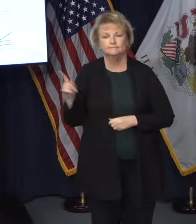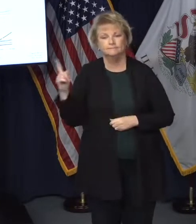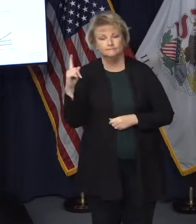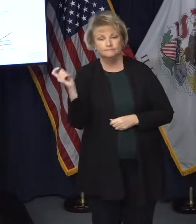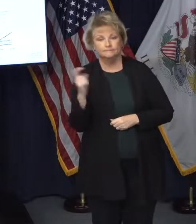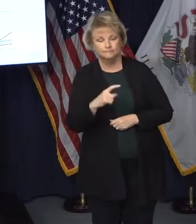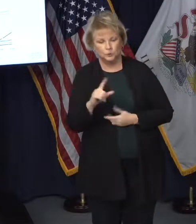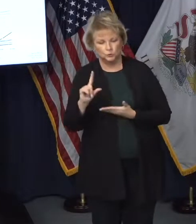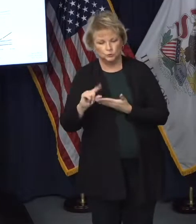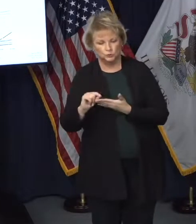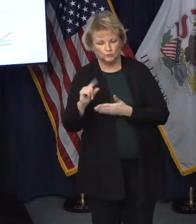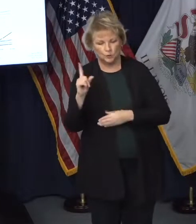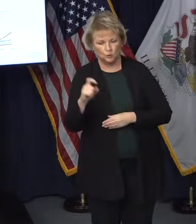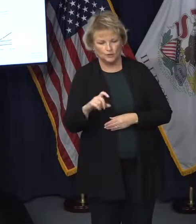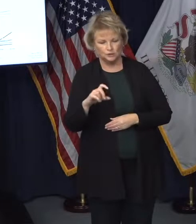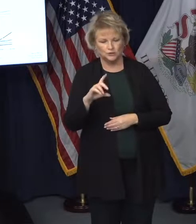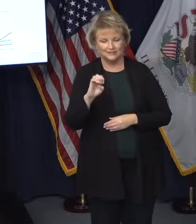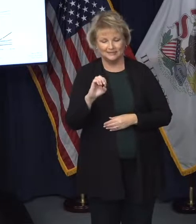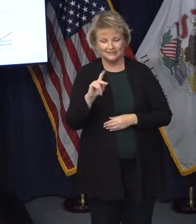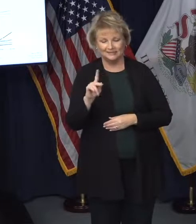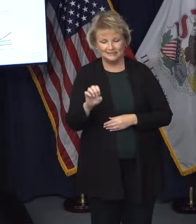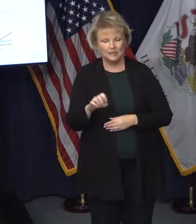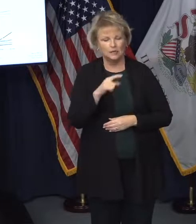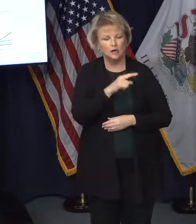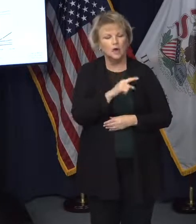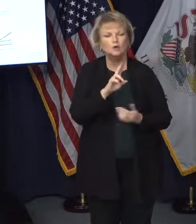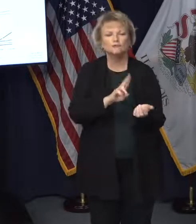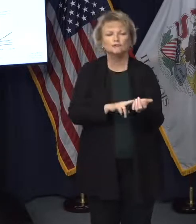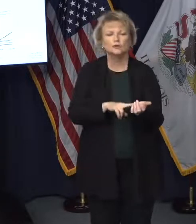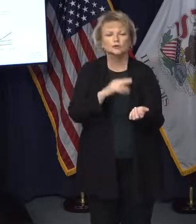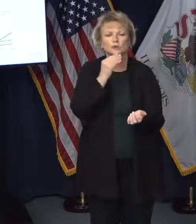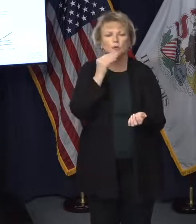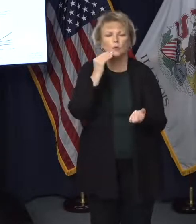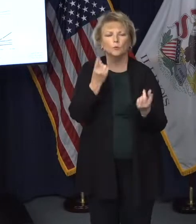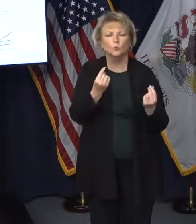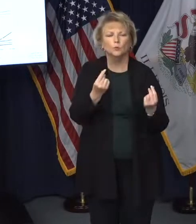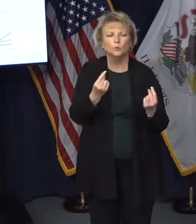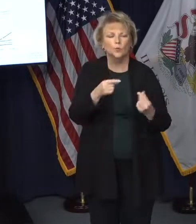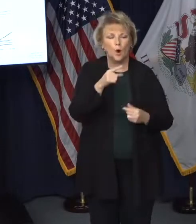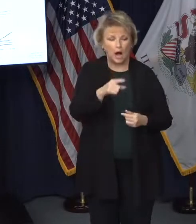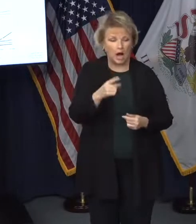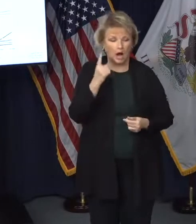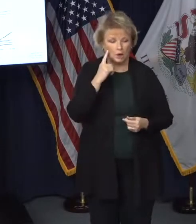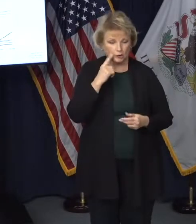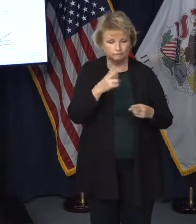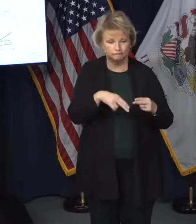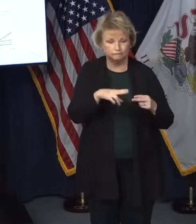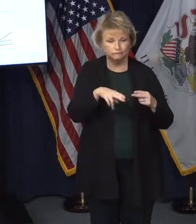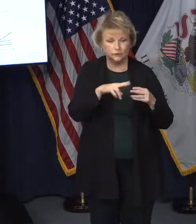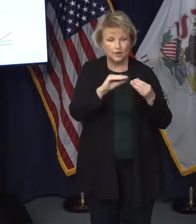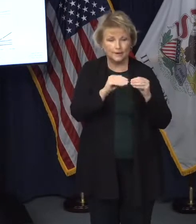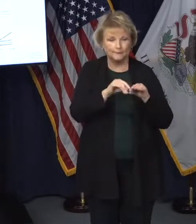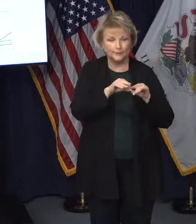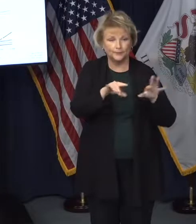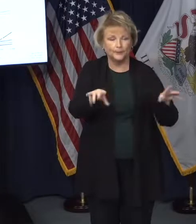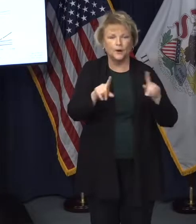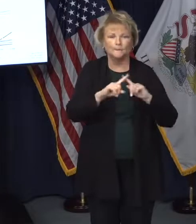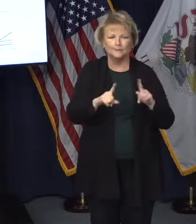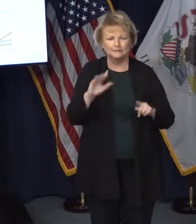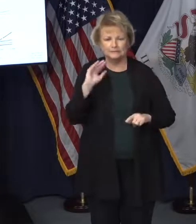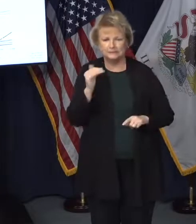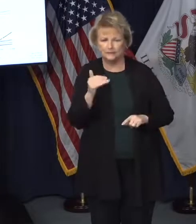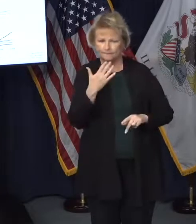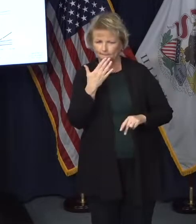Daily Herald for Dr. Ezike. How are things at long-term care facilities? Locations reporting an outbreak are up from the summer, but the number of cases are